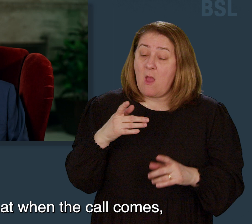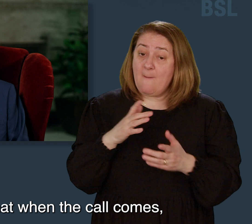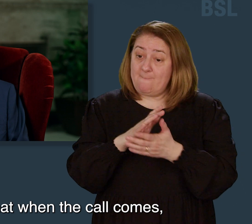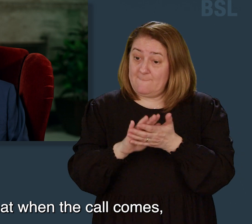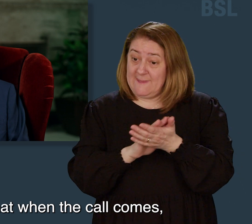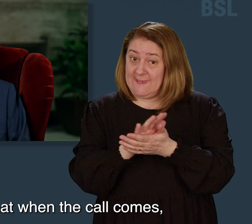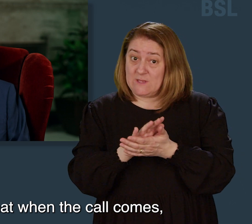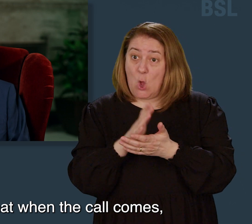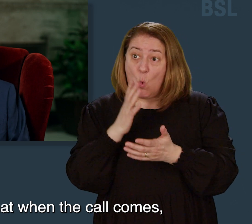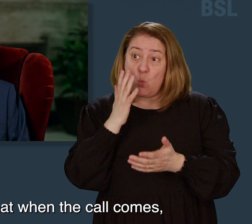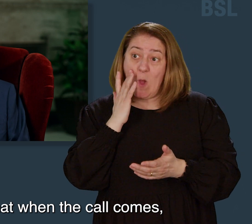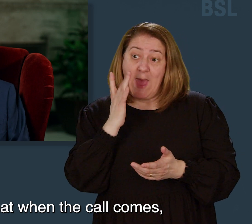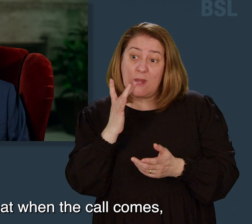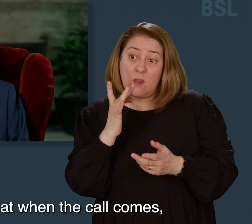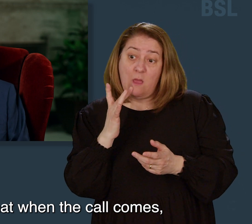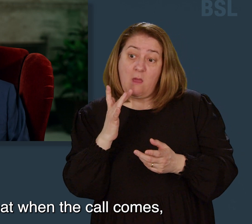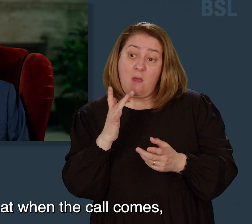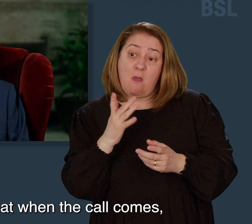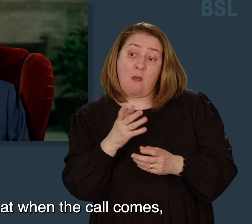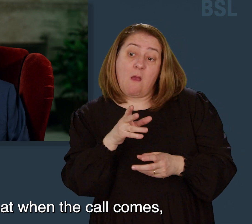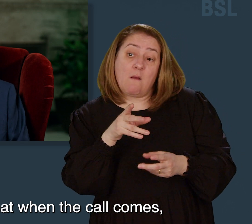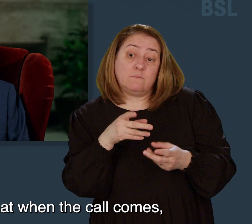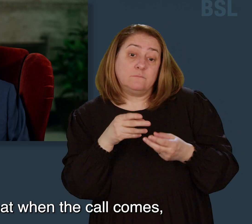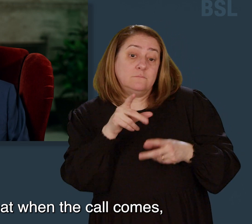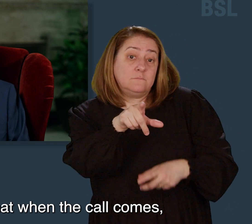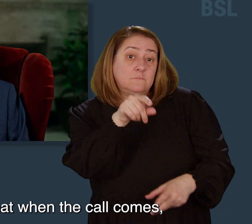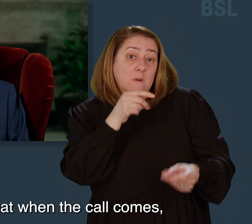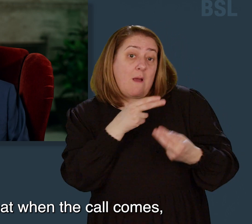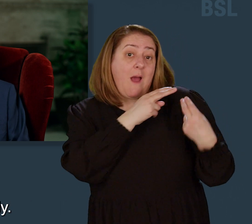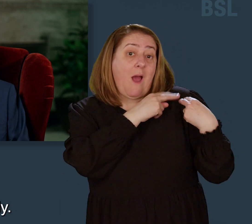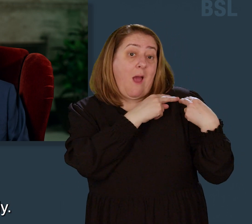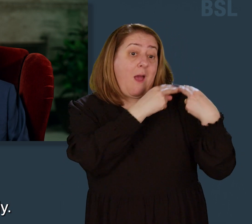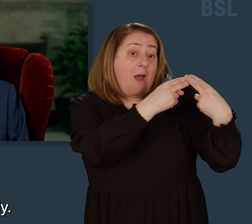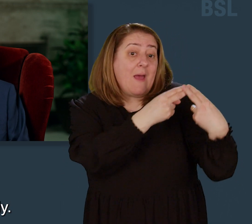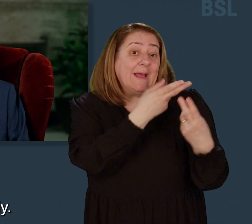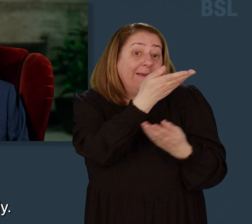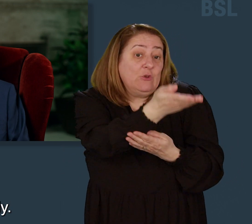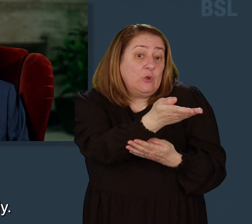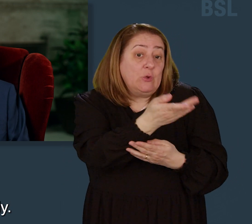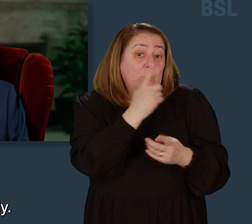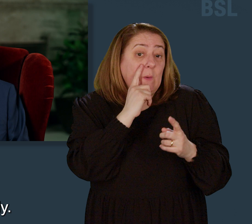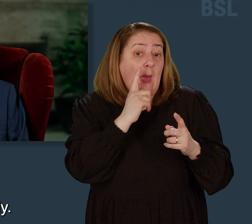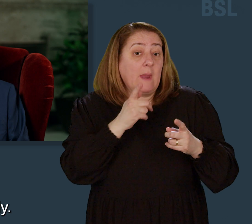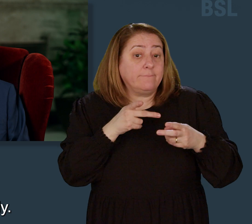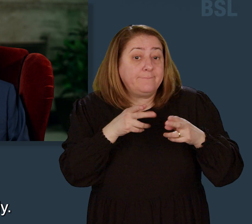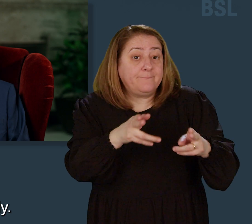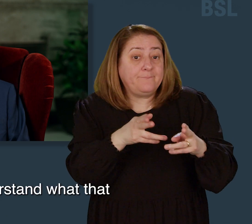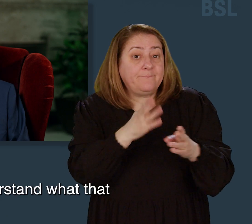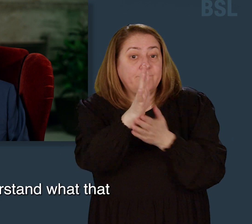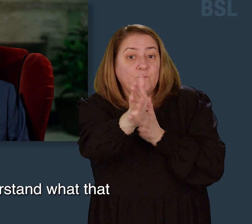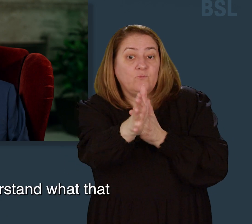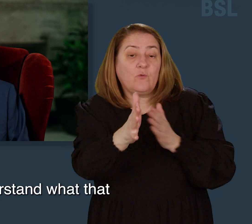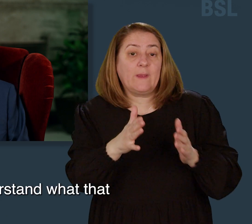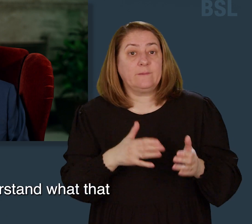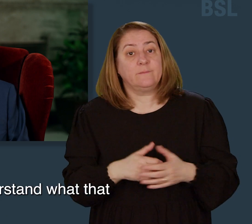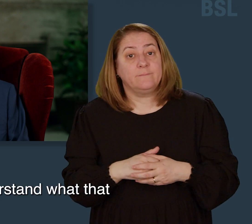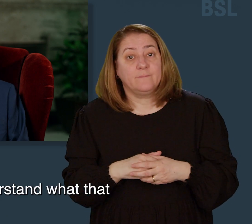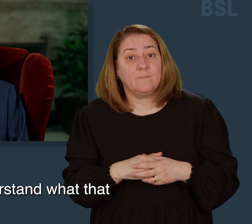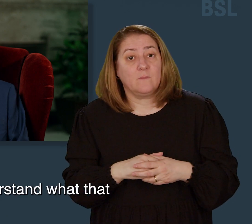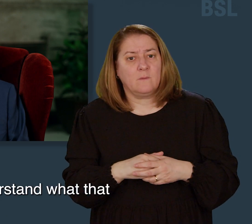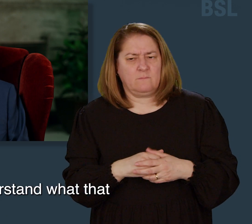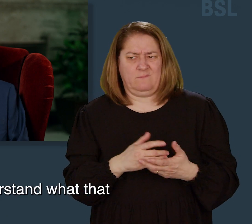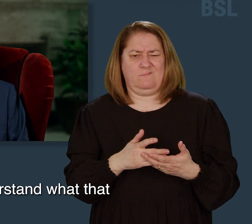live so that when the call comes, you can walk away easily."